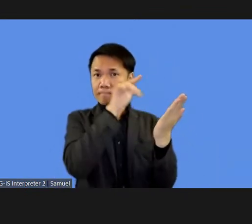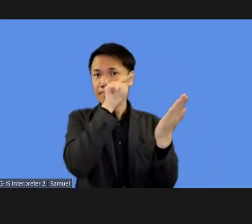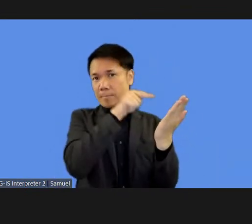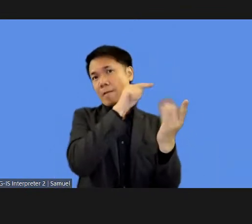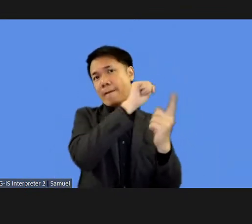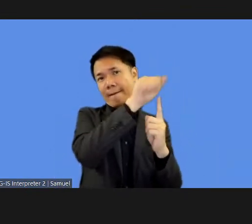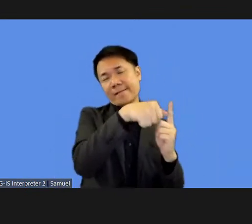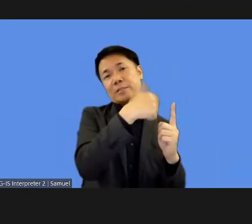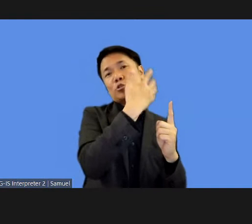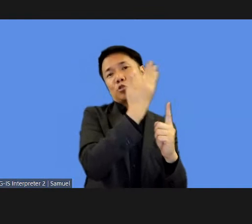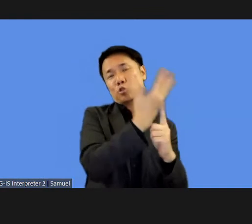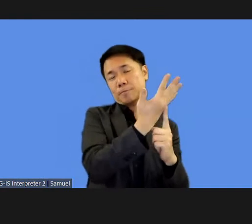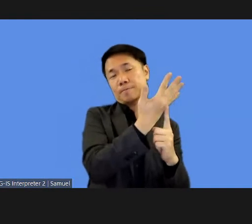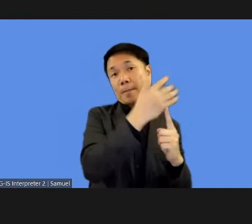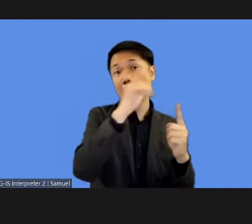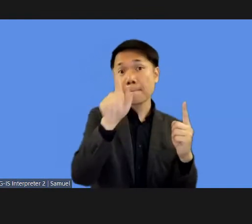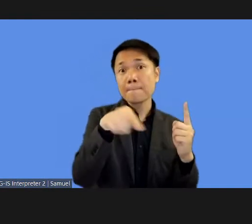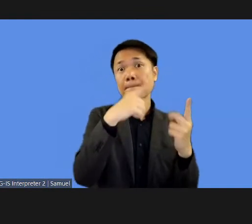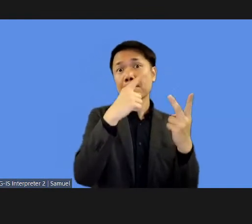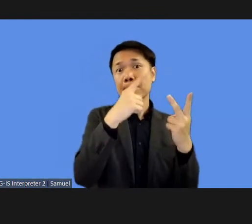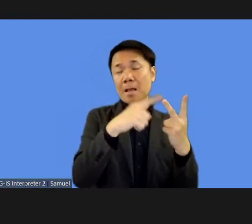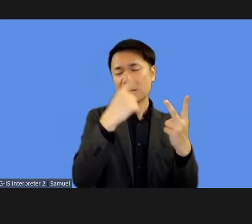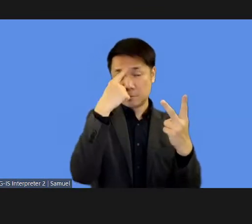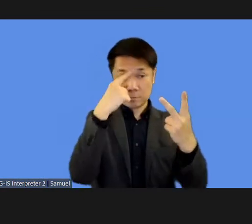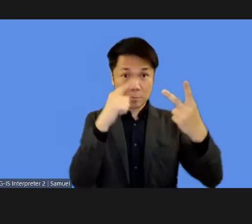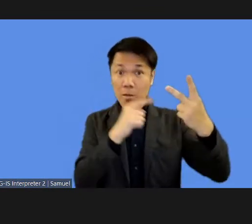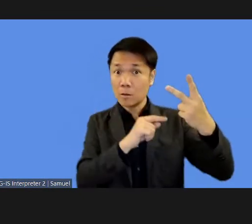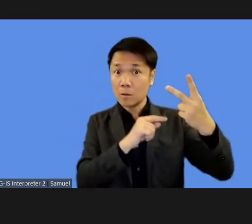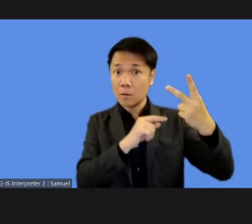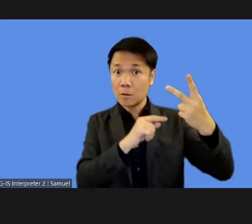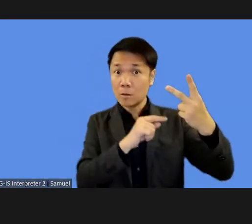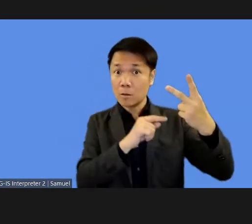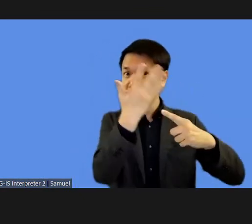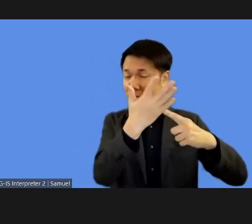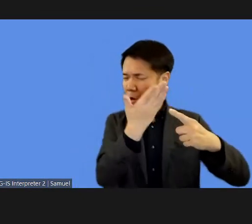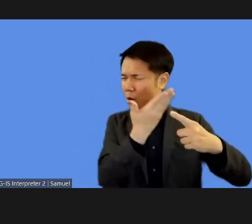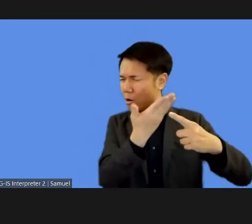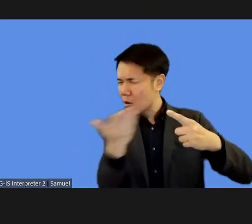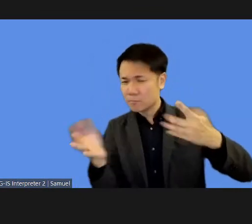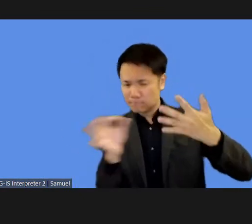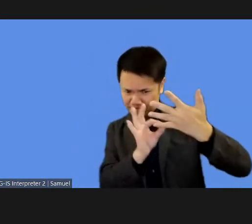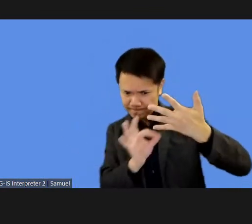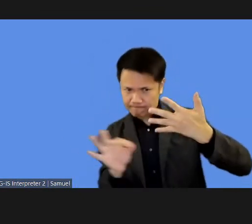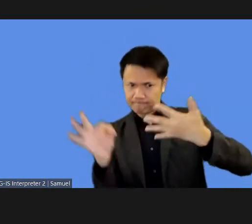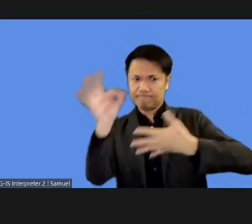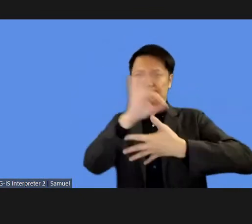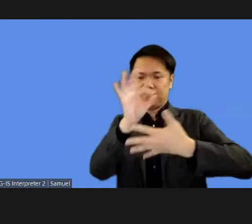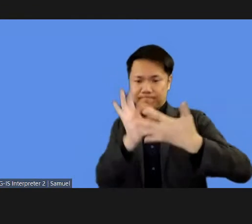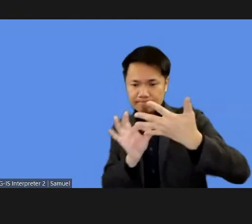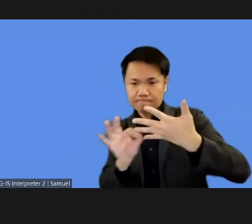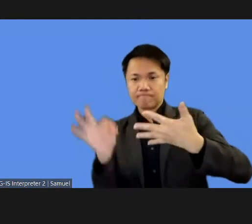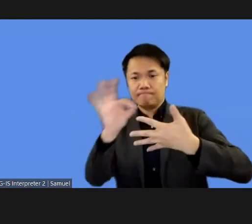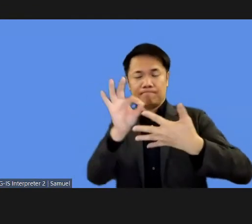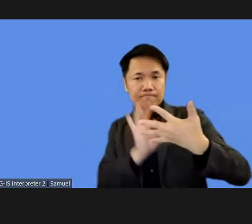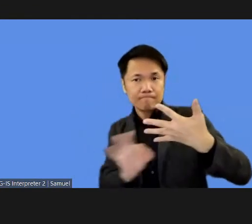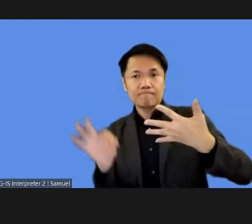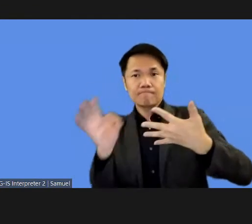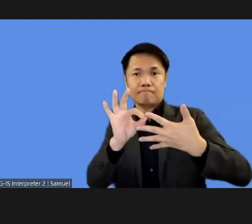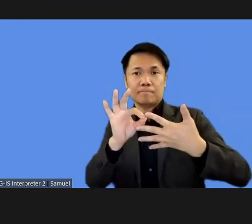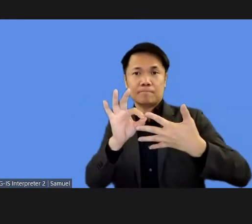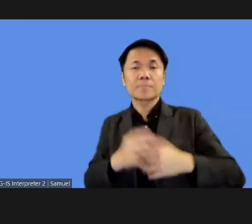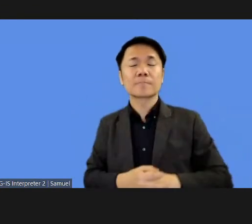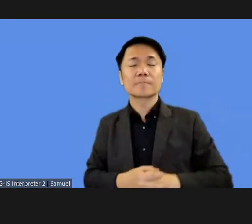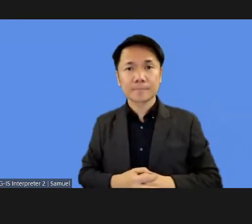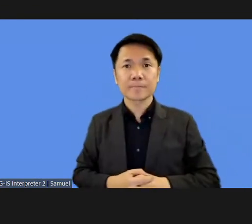the integrated implementation of sustainable development goals. A very brief comment in response to